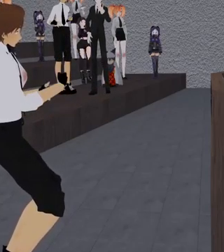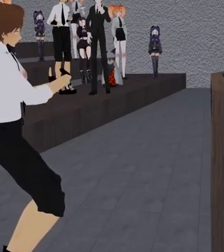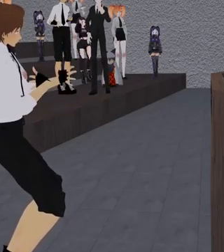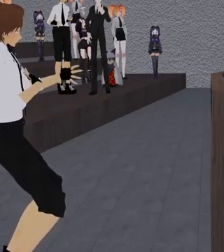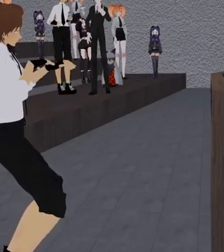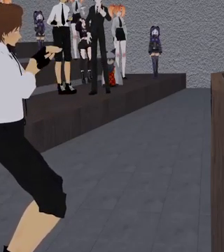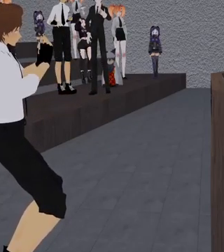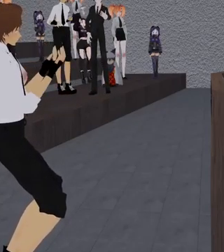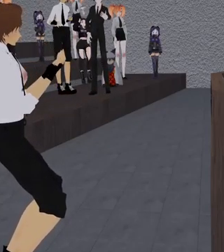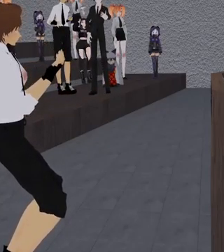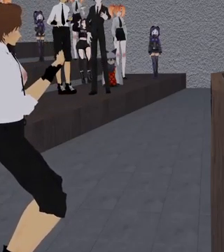No, you can't ask me something. No.